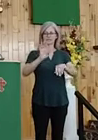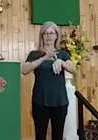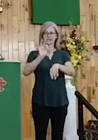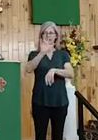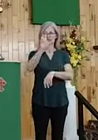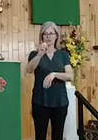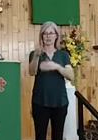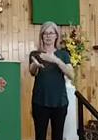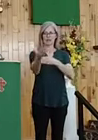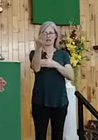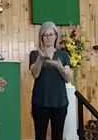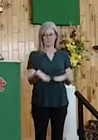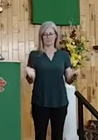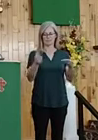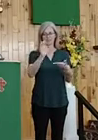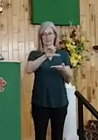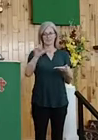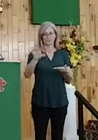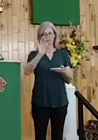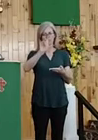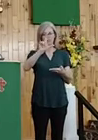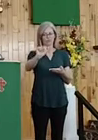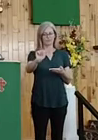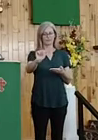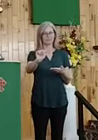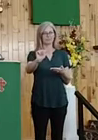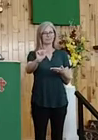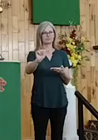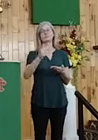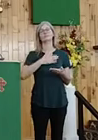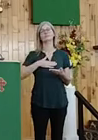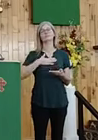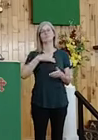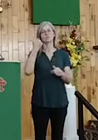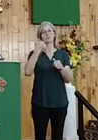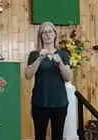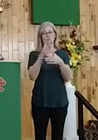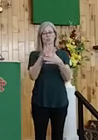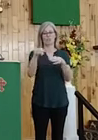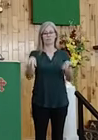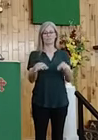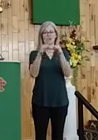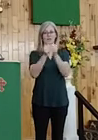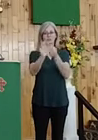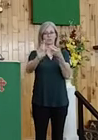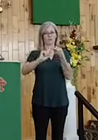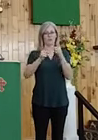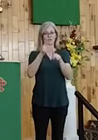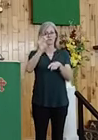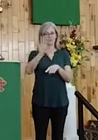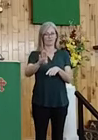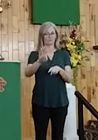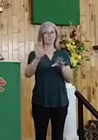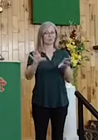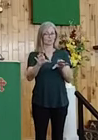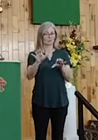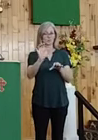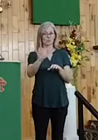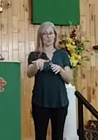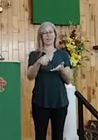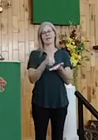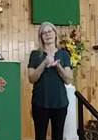a.m. here in Cooper City, Florida. Please remember to share this Mass with your friends on Facebook.